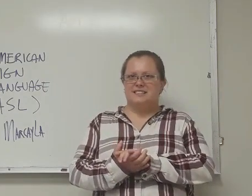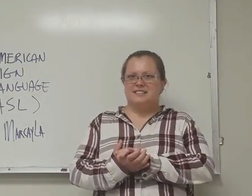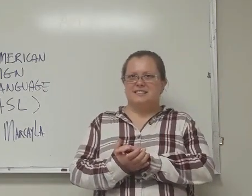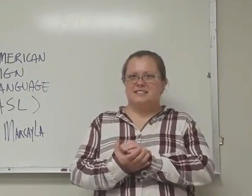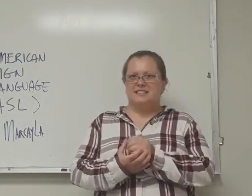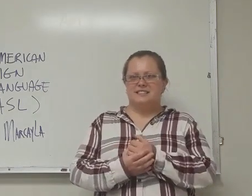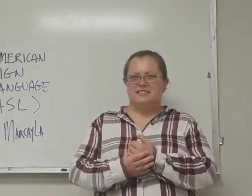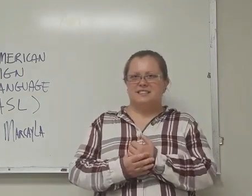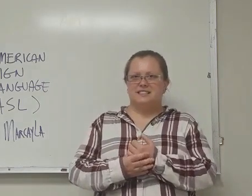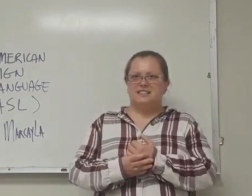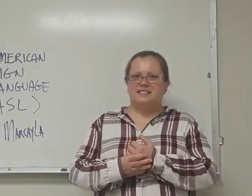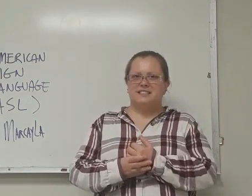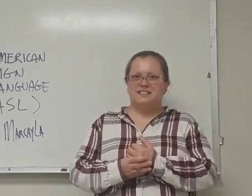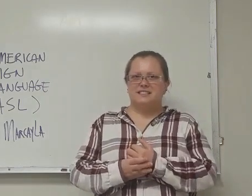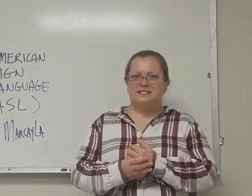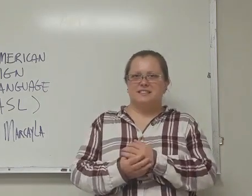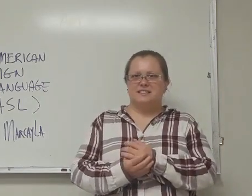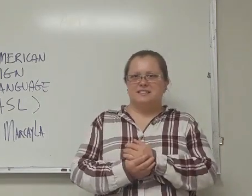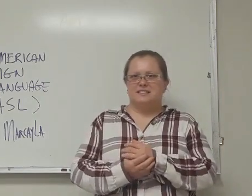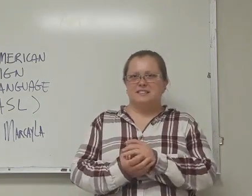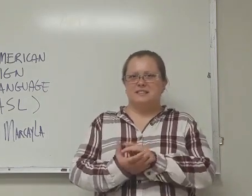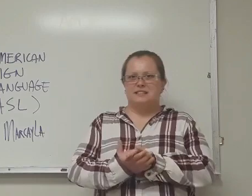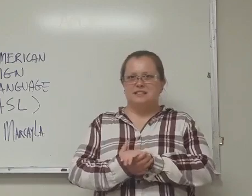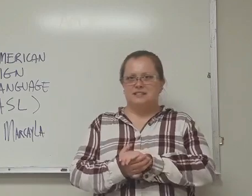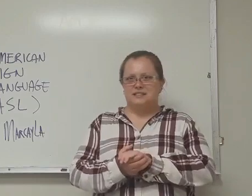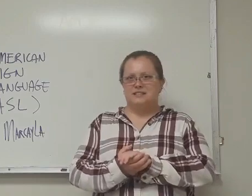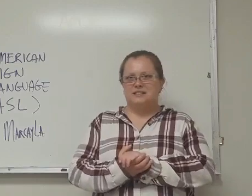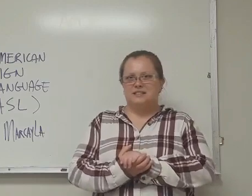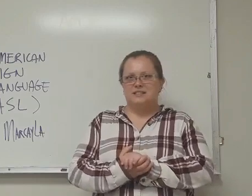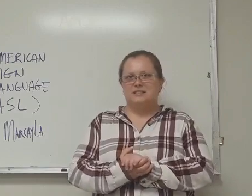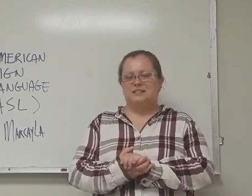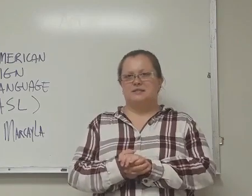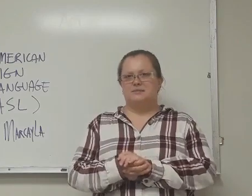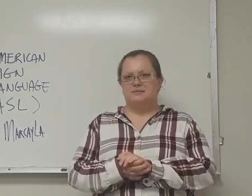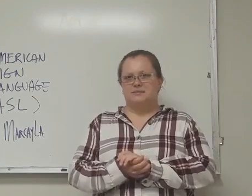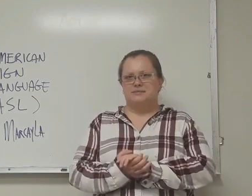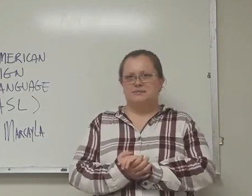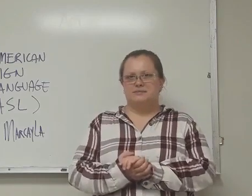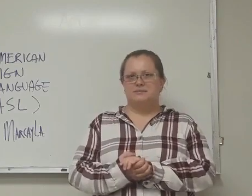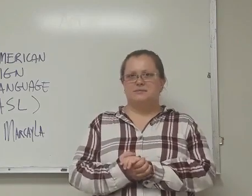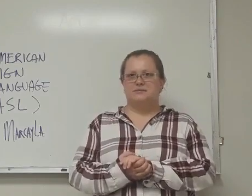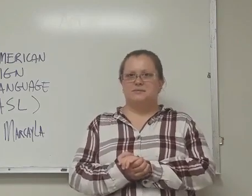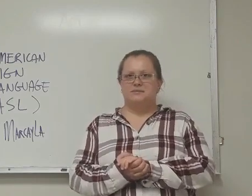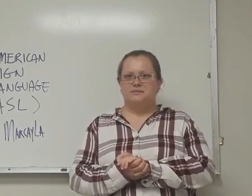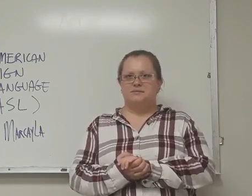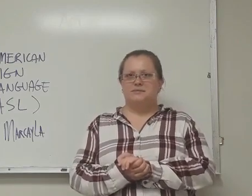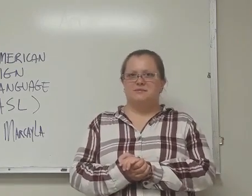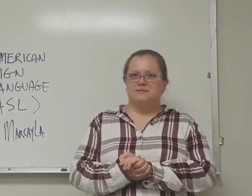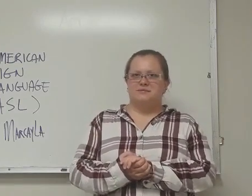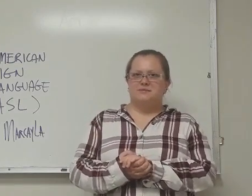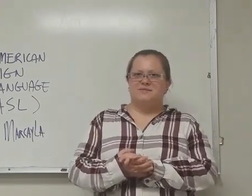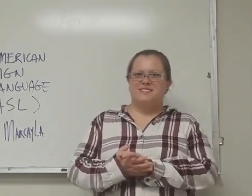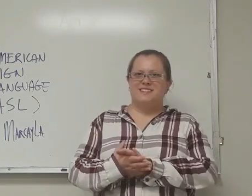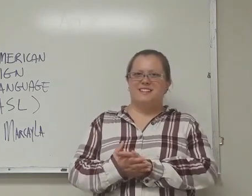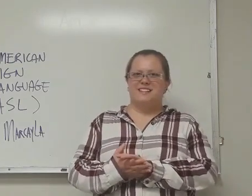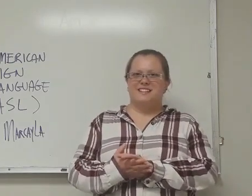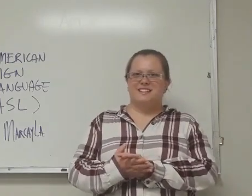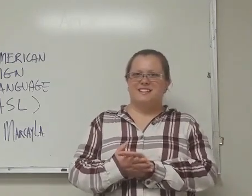tell me before we start on something new? So we'll always start off with a refresher, and now after this break, we'll go over some questions that I think would be good to